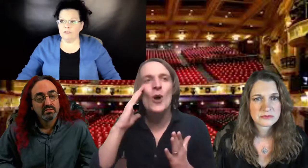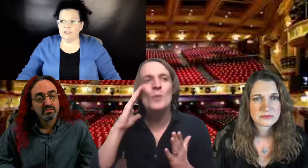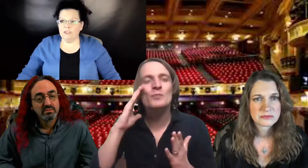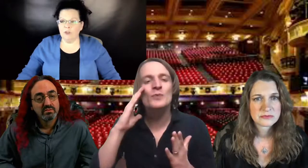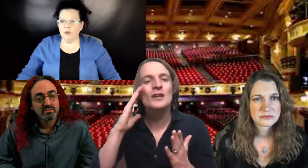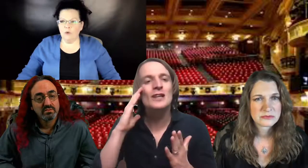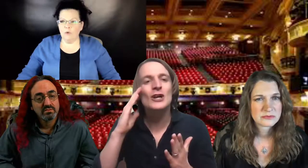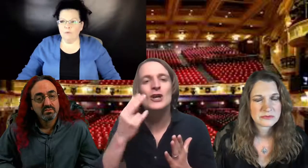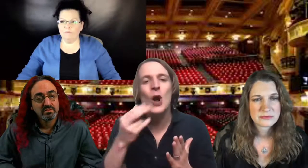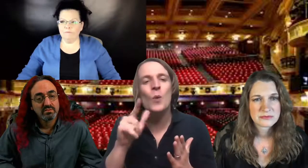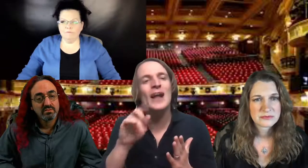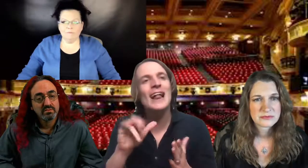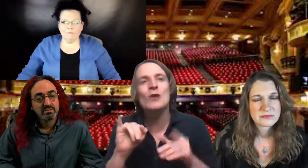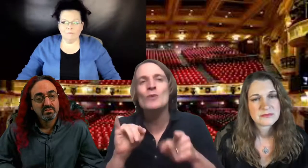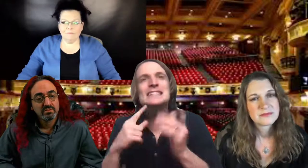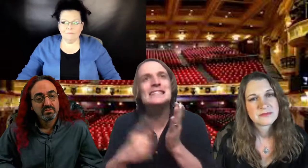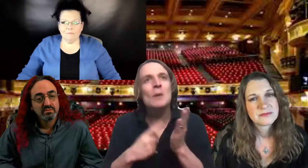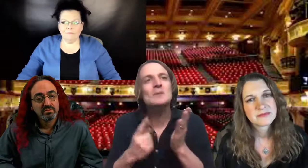And it was just, you know,